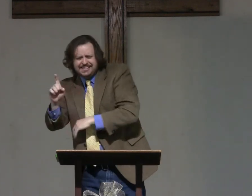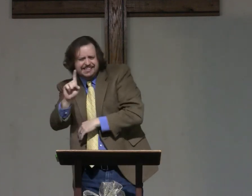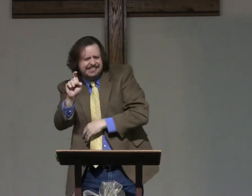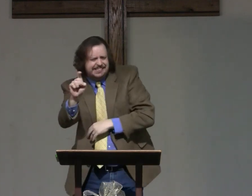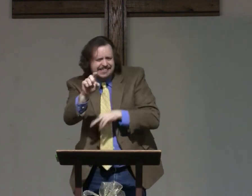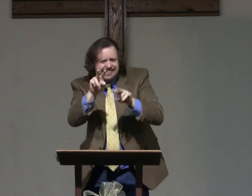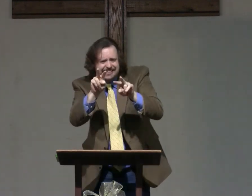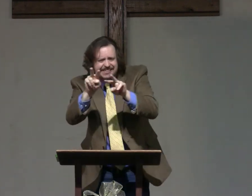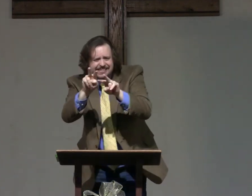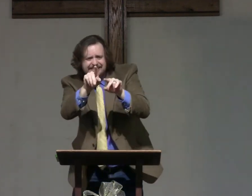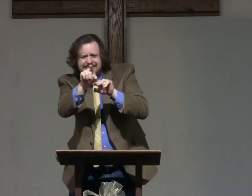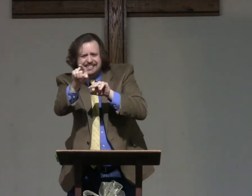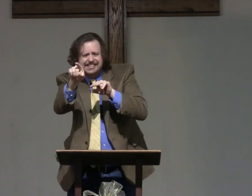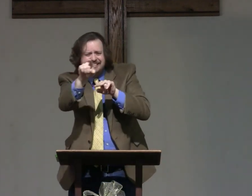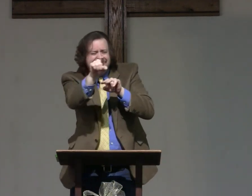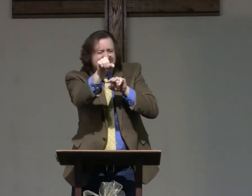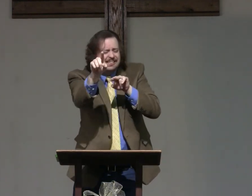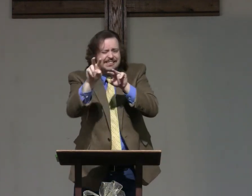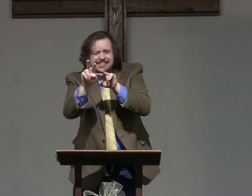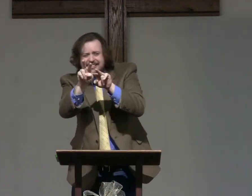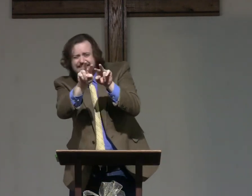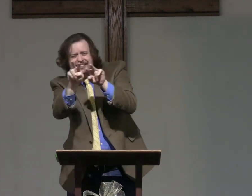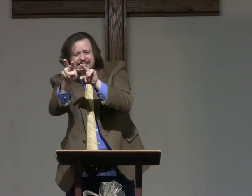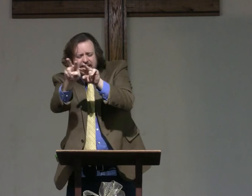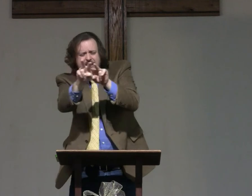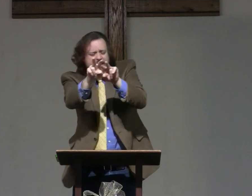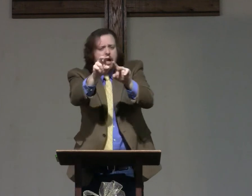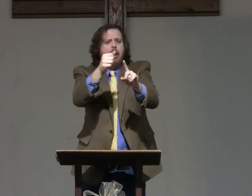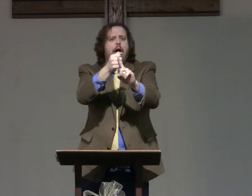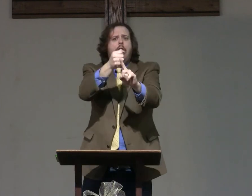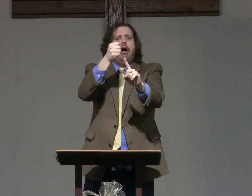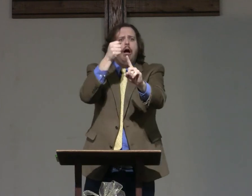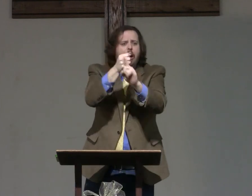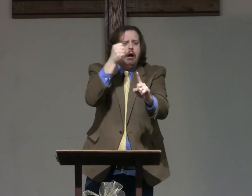And they sent their daughter out to